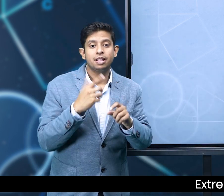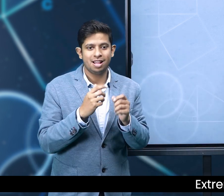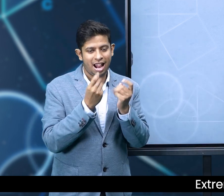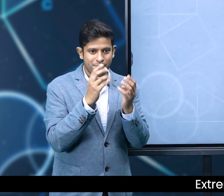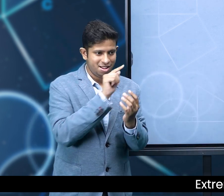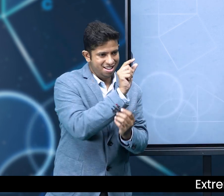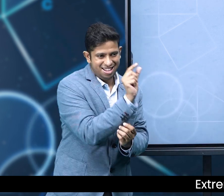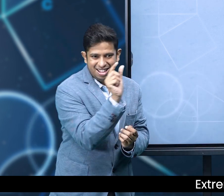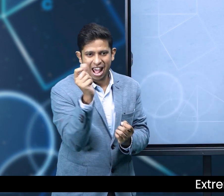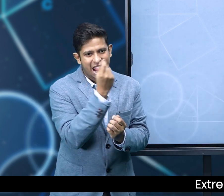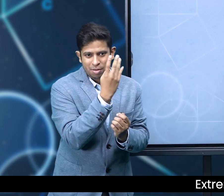extreme terms,